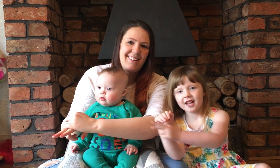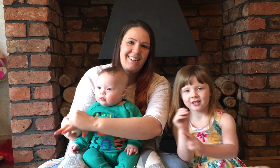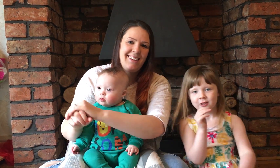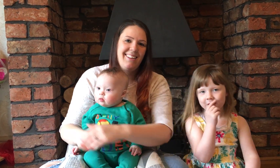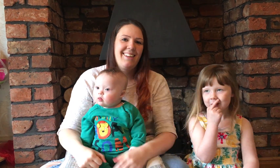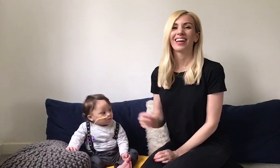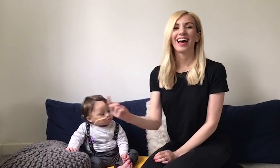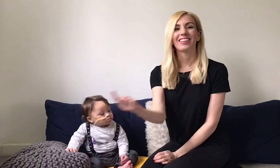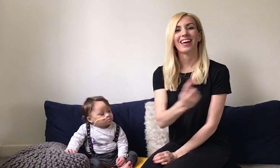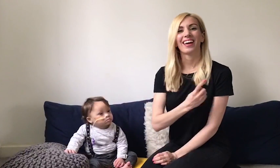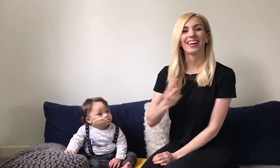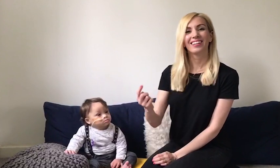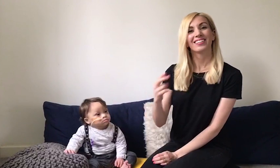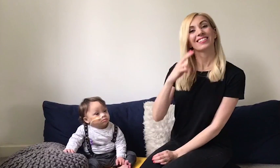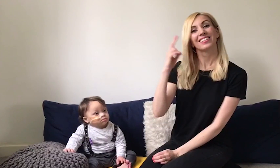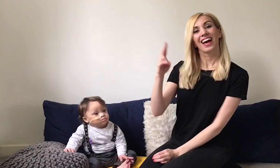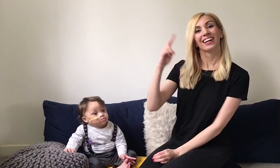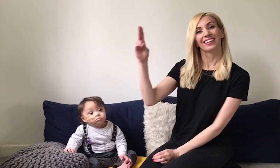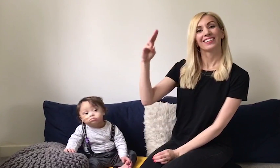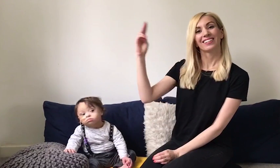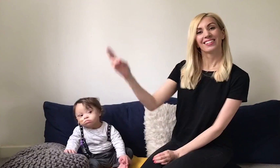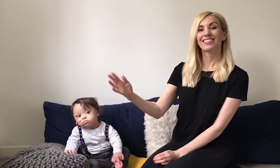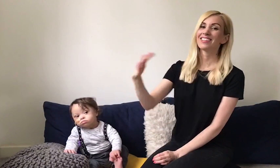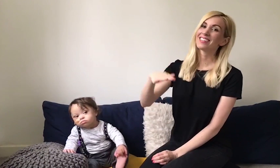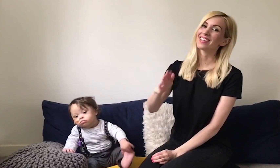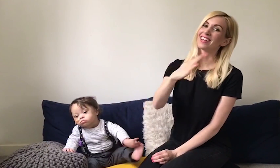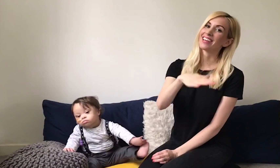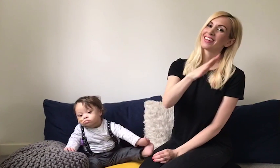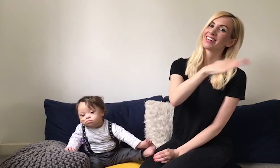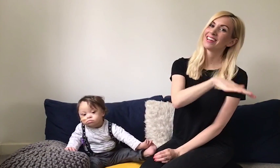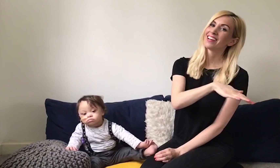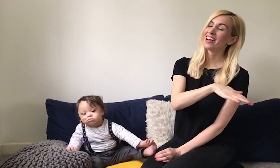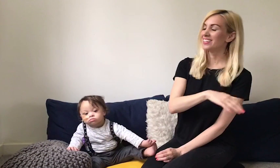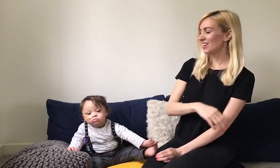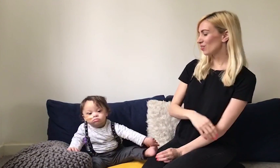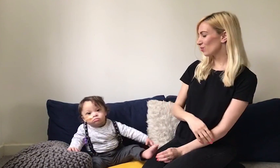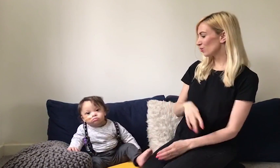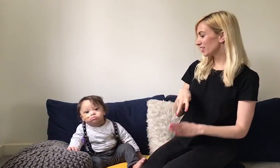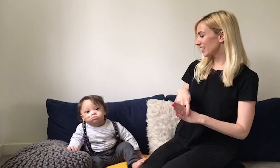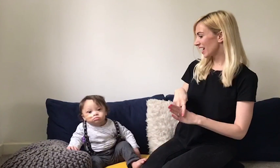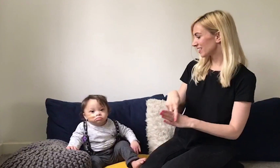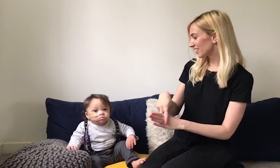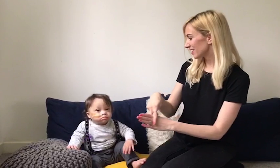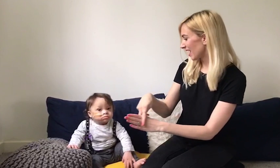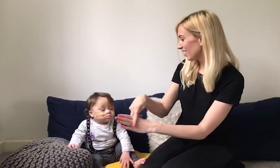snail. And they sang to the sea as they all set